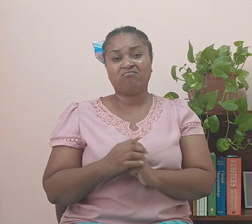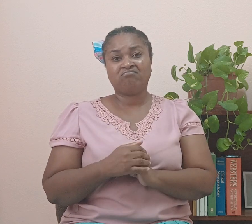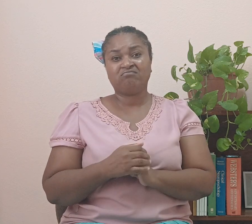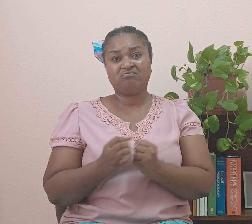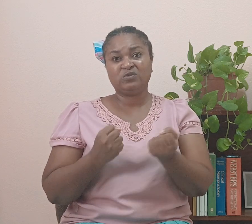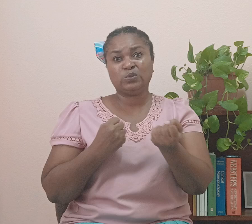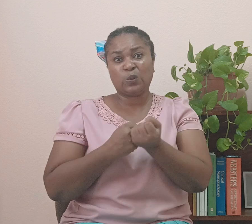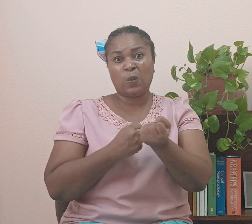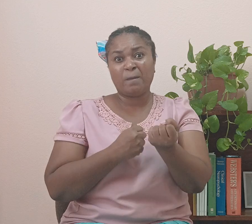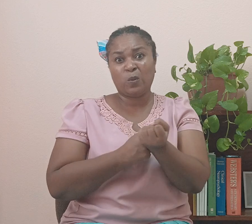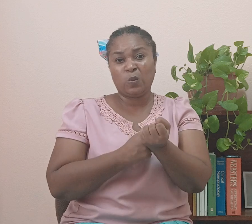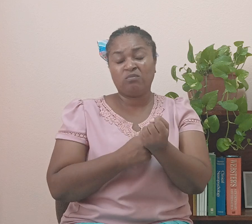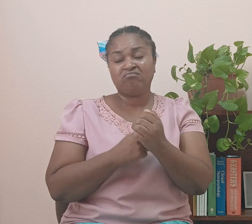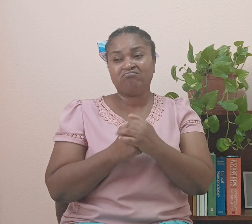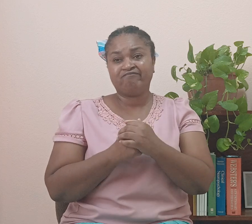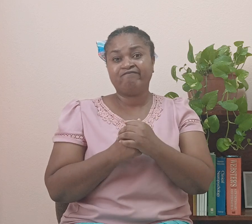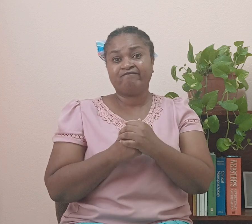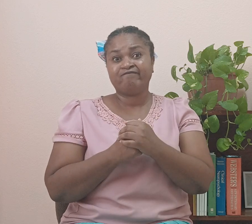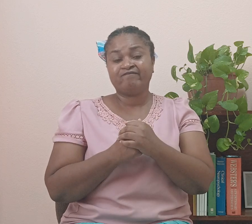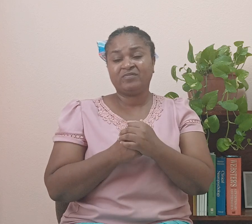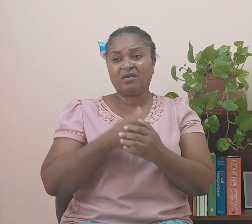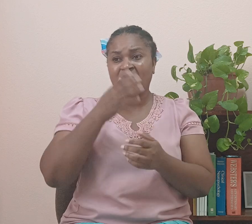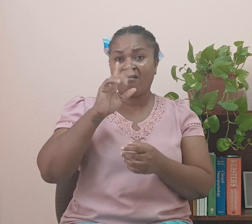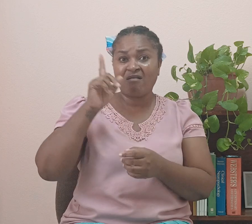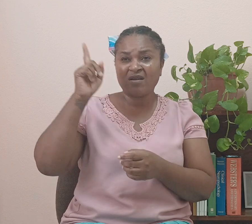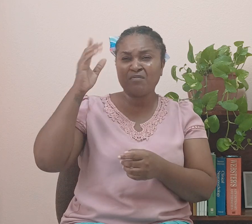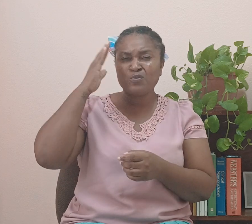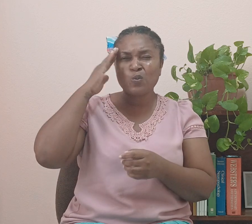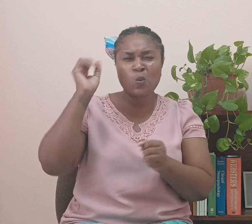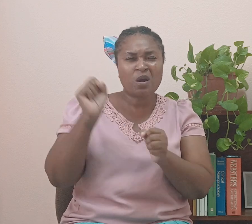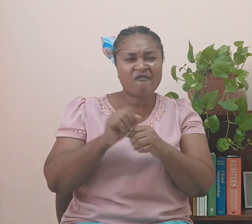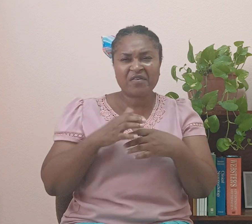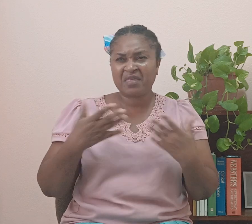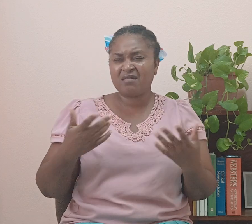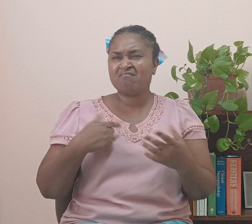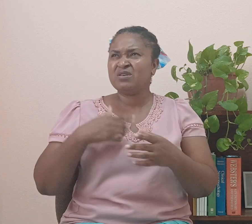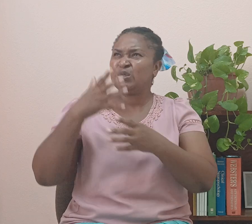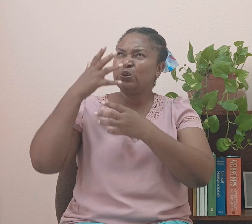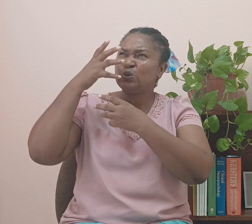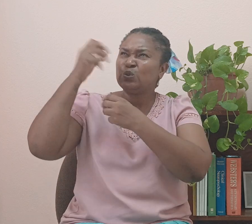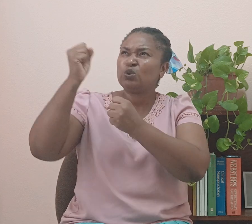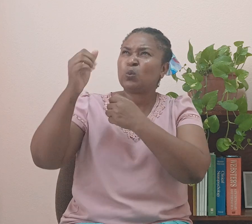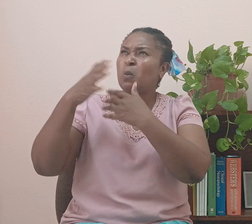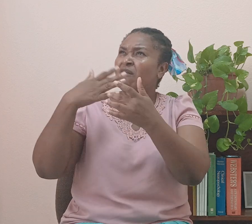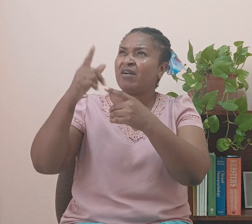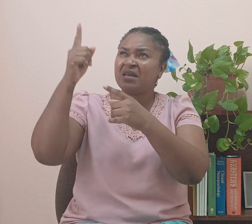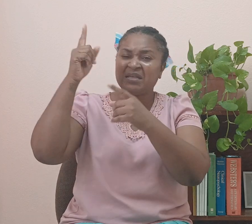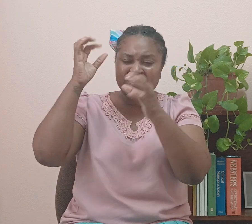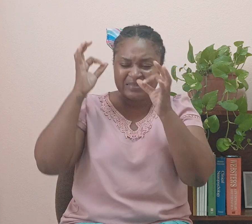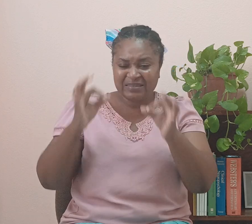God is all-knowing. I trust His decisions for my life.